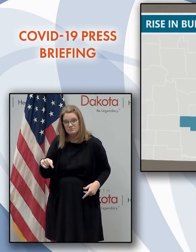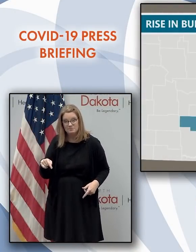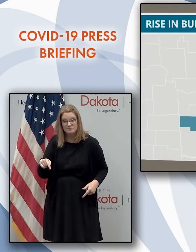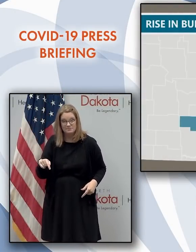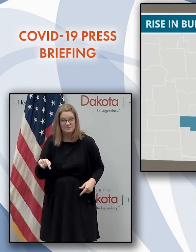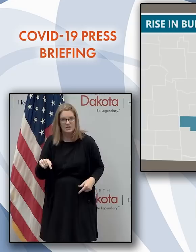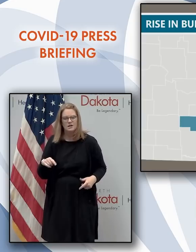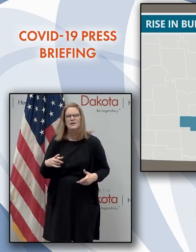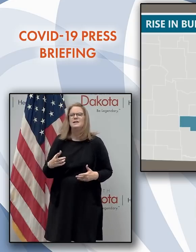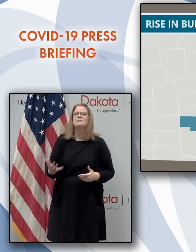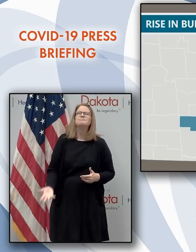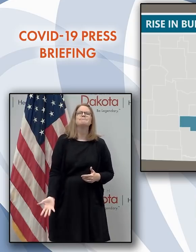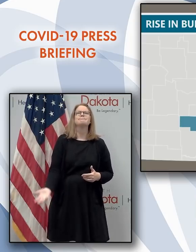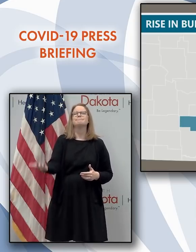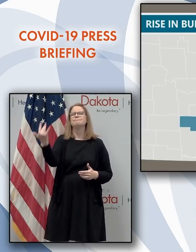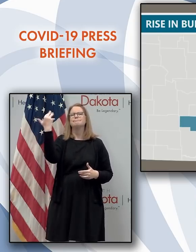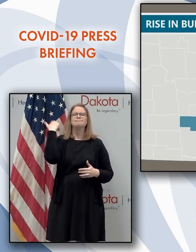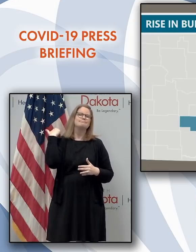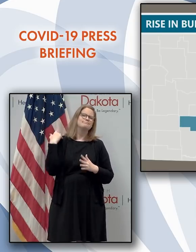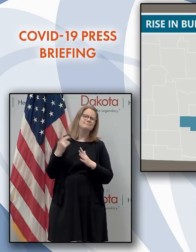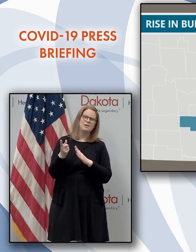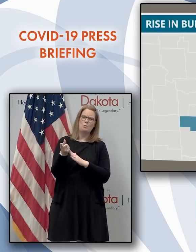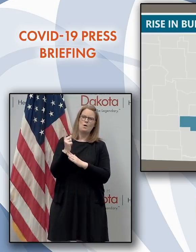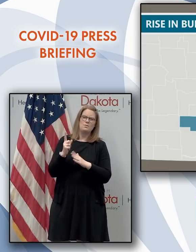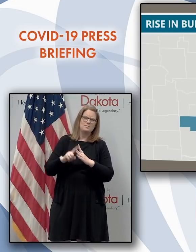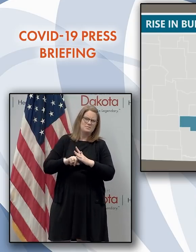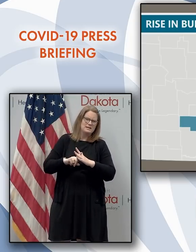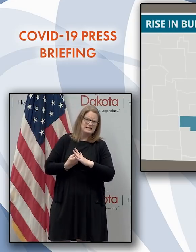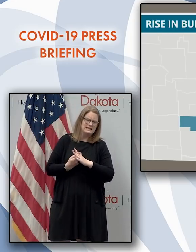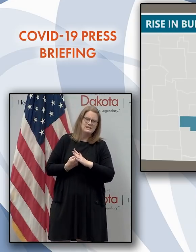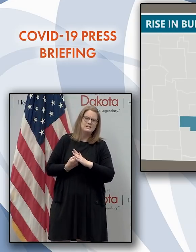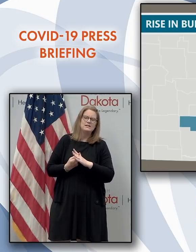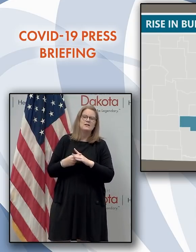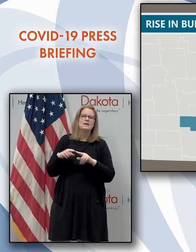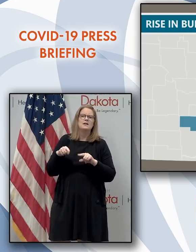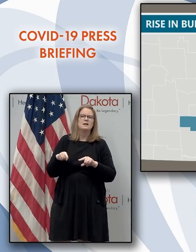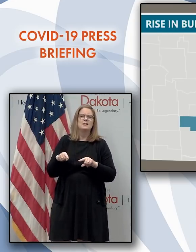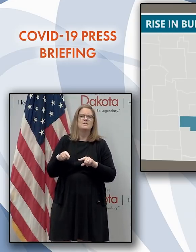case in the very, very beginning, as people might remember when we first began this